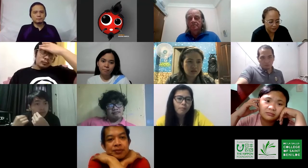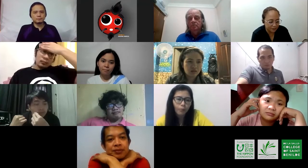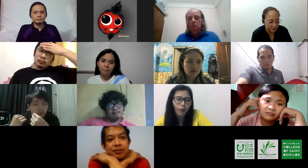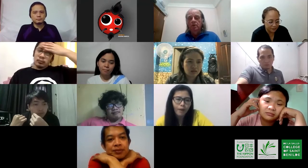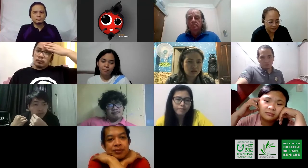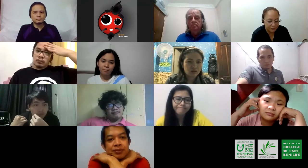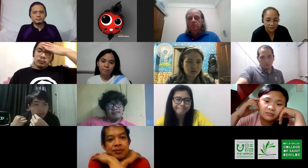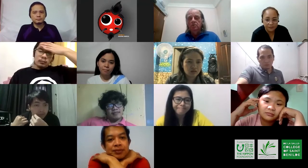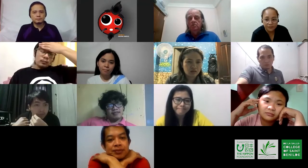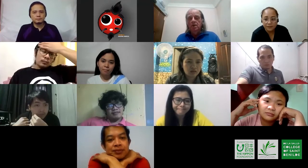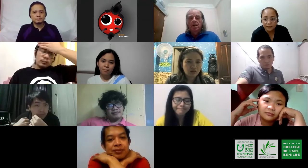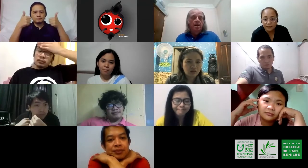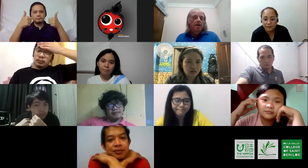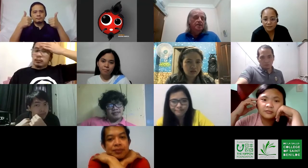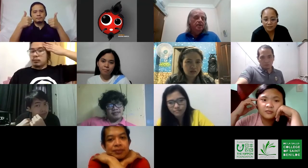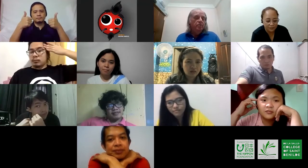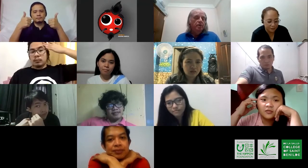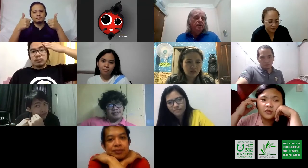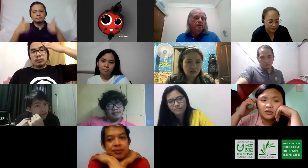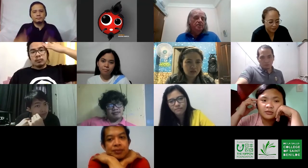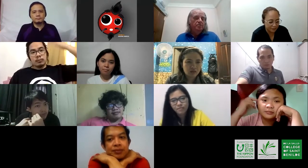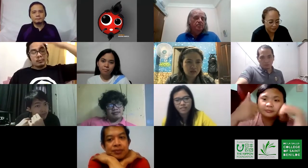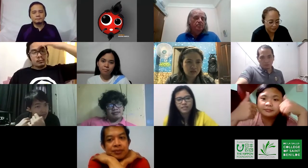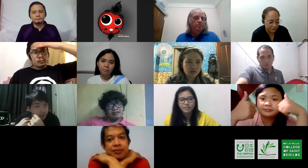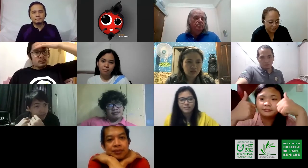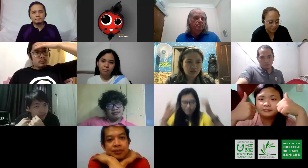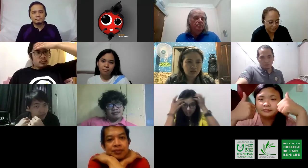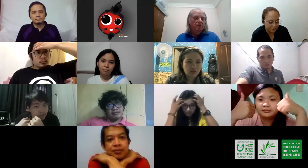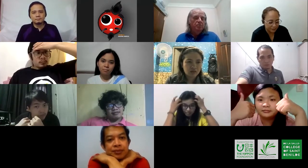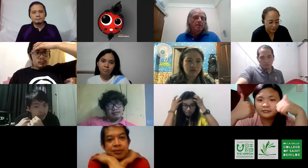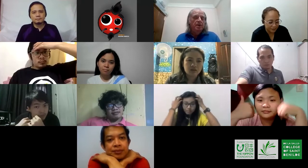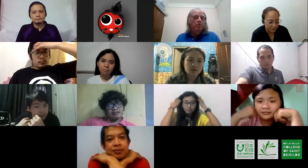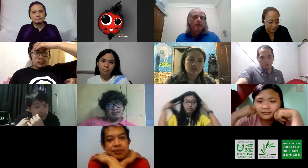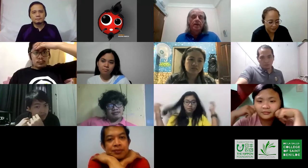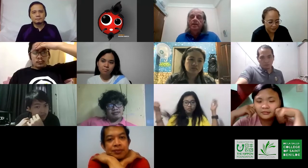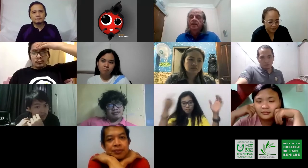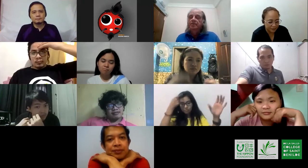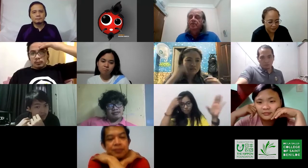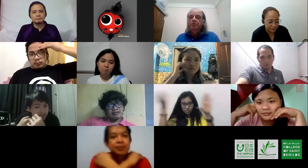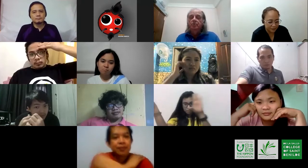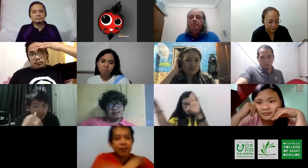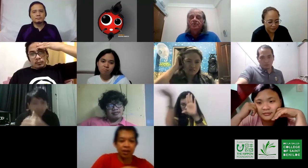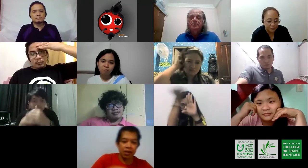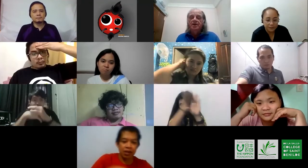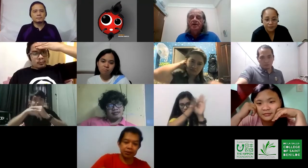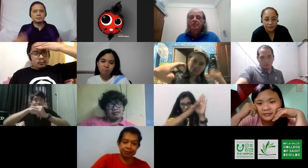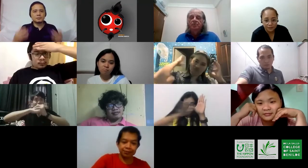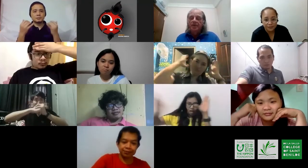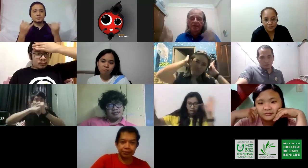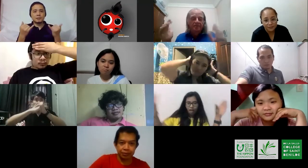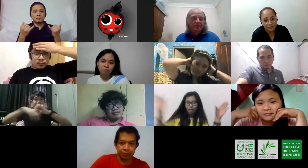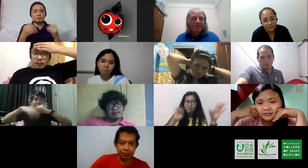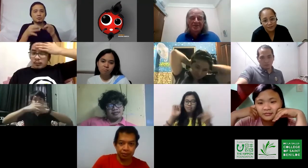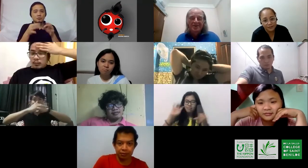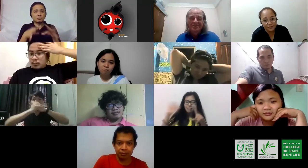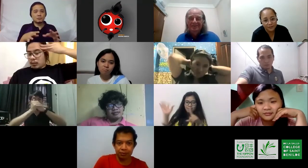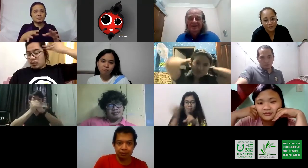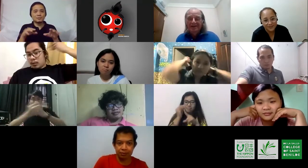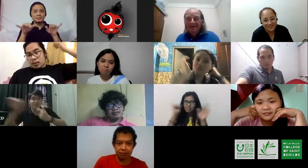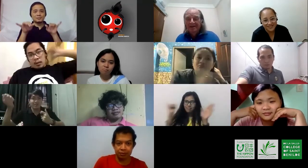Okay, so I think we can probably go ahead and let the interpreters stay. We'll pay them for their time.